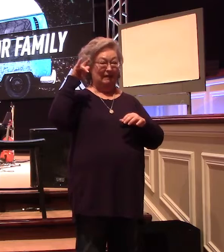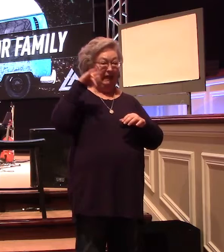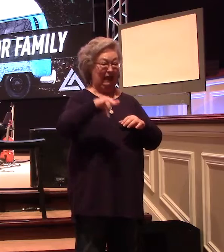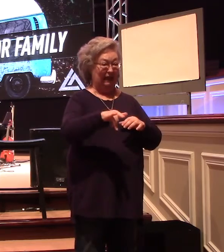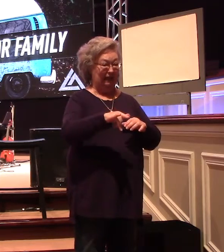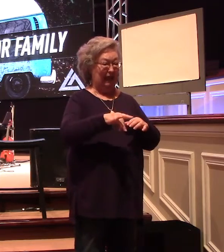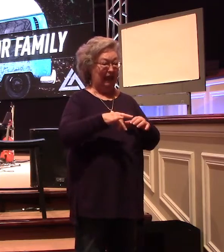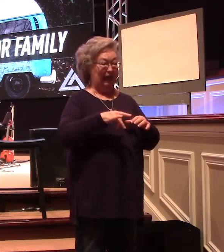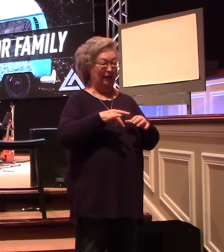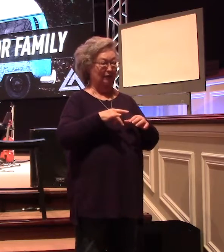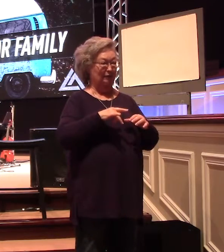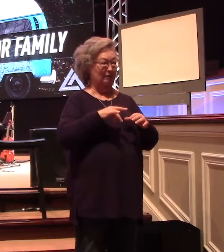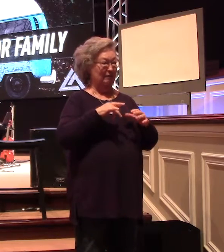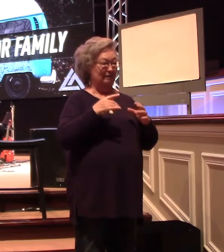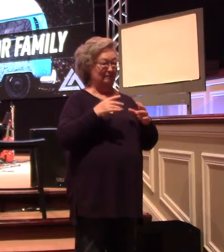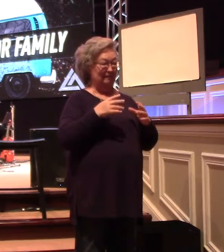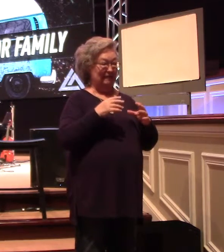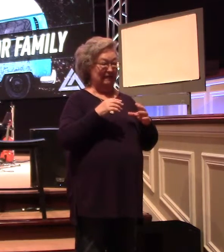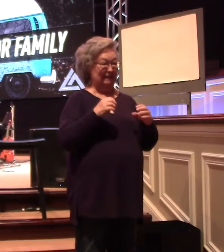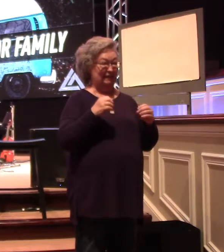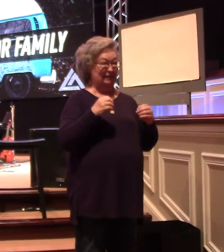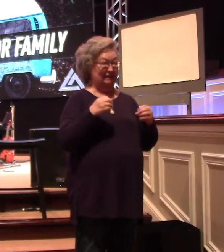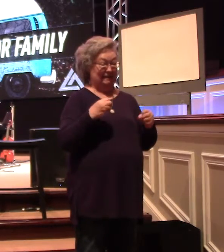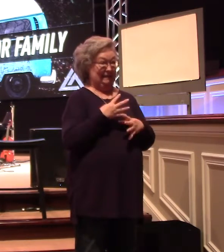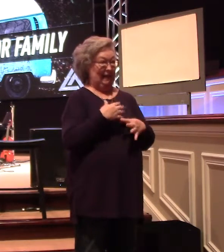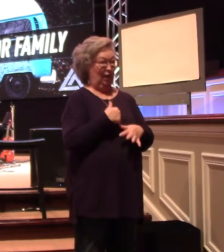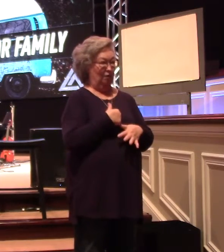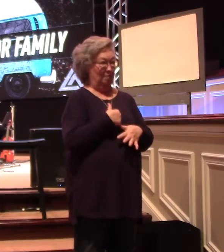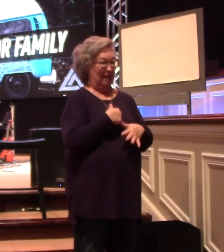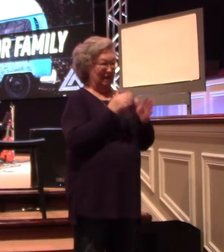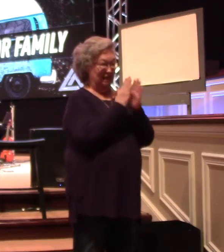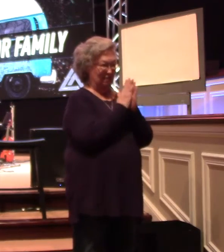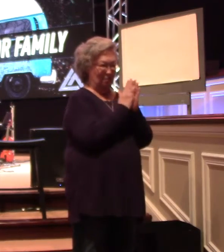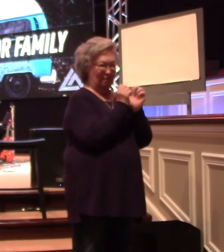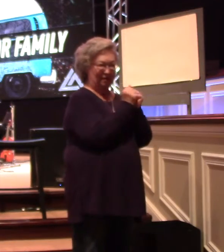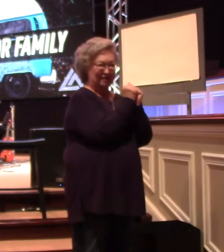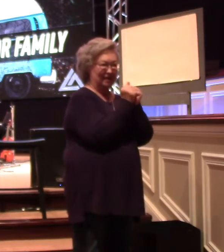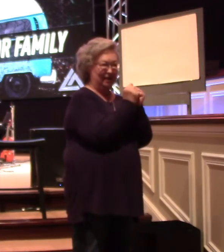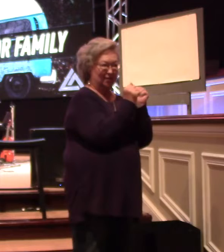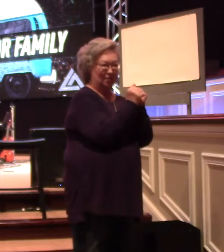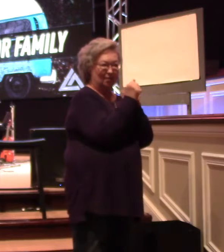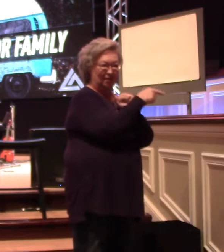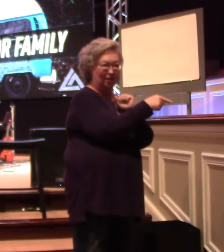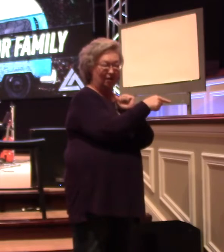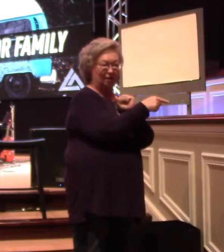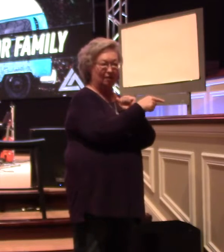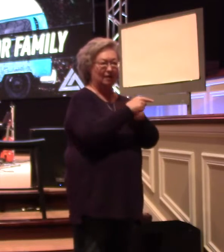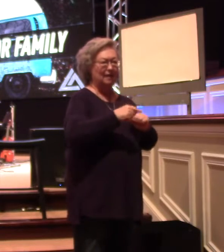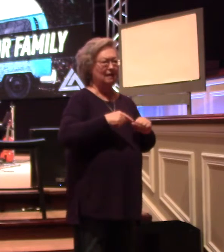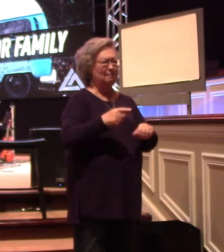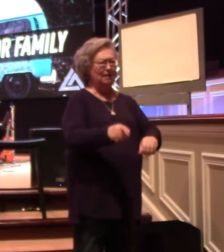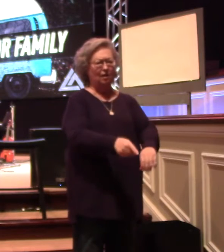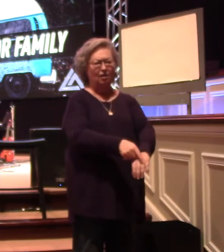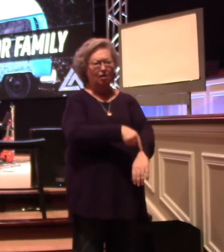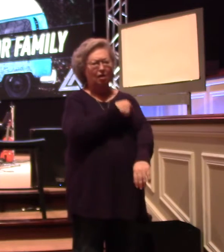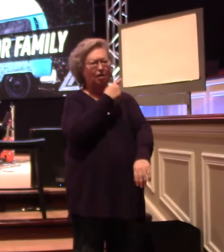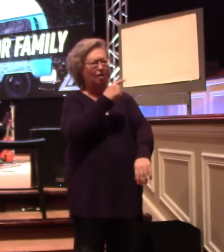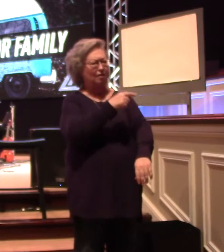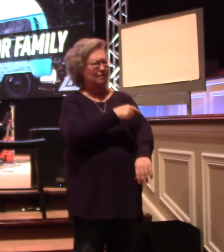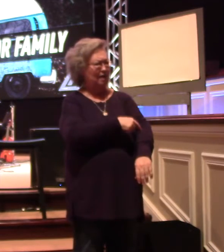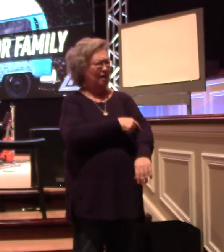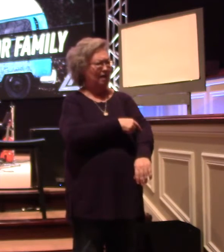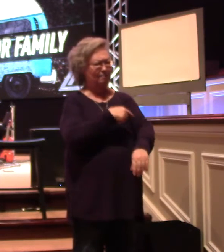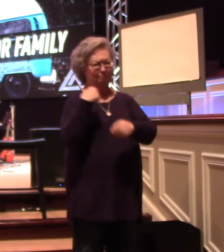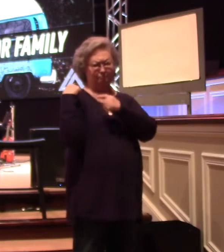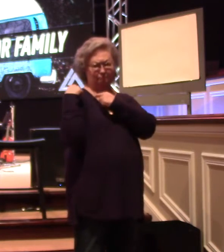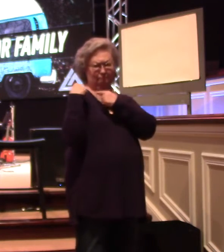wife, it scared me stiff. The main reason it scared me was that I had not done it in so long. To ask her to pray